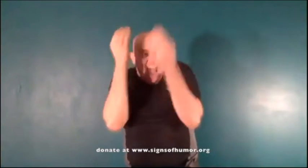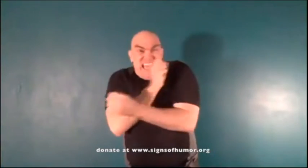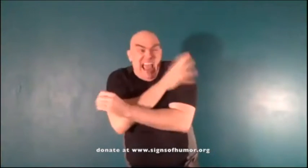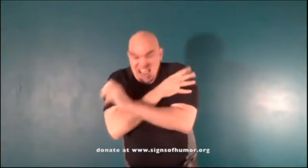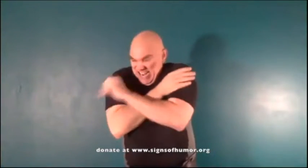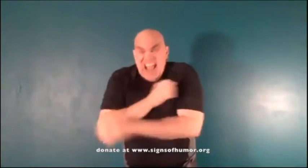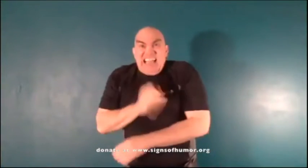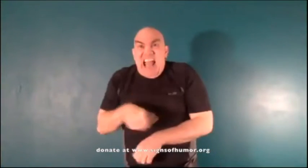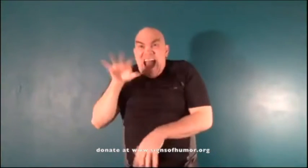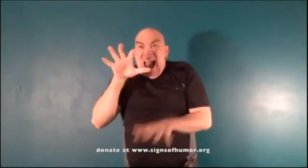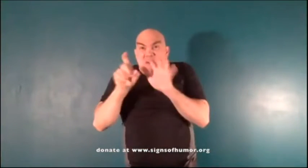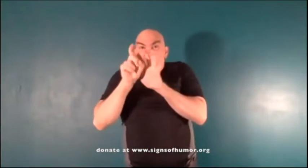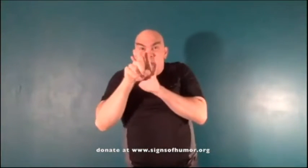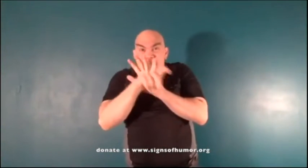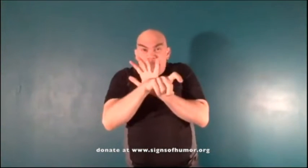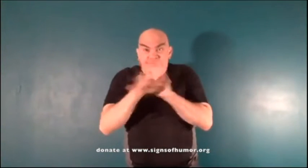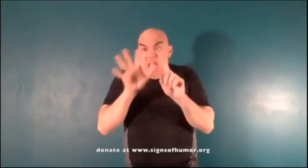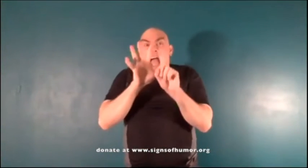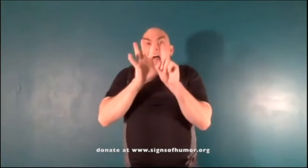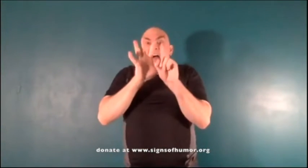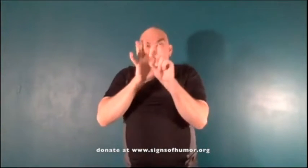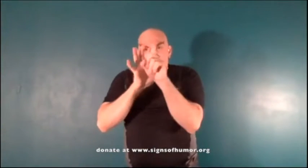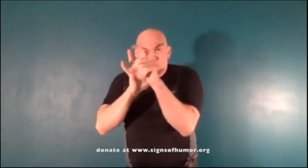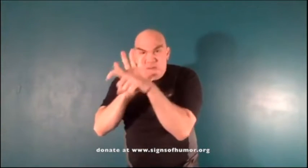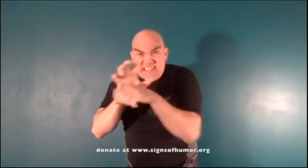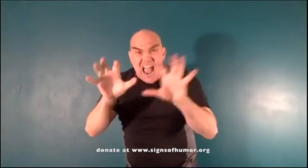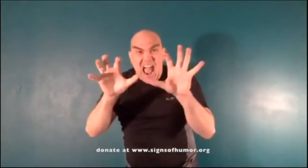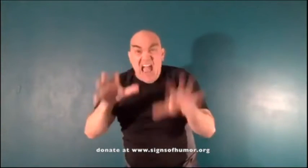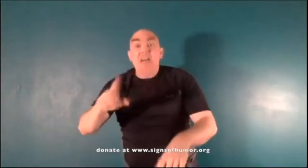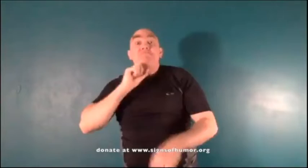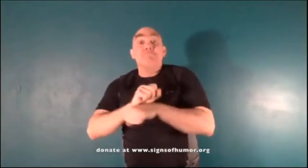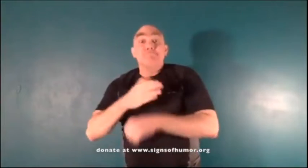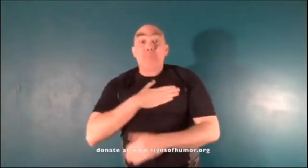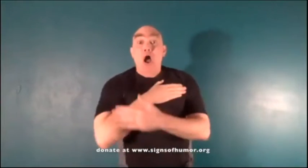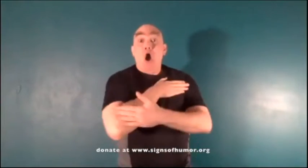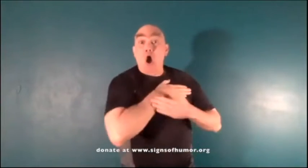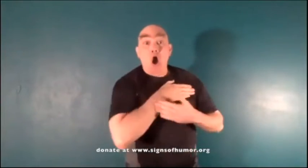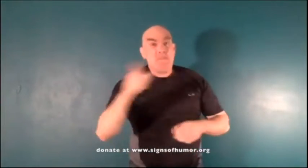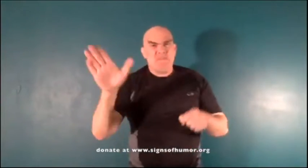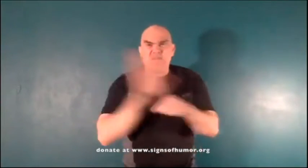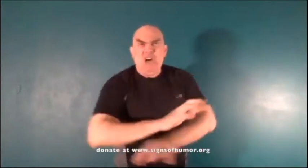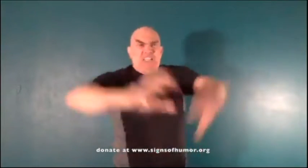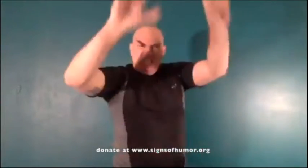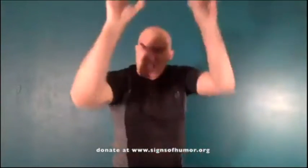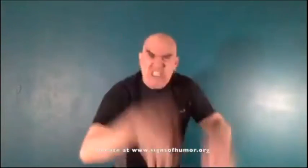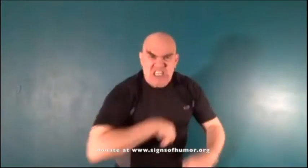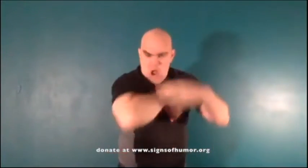midair. Spikes come out. The claws come out. The teeth come out. And the